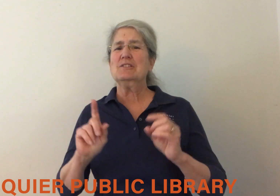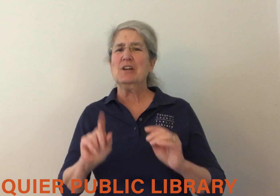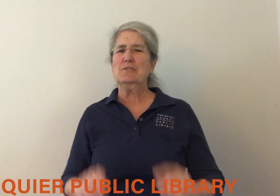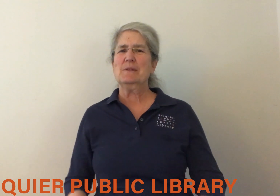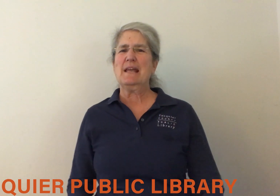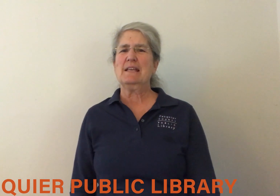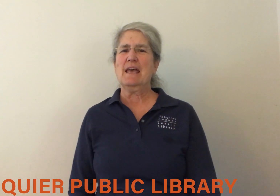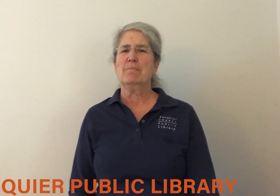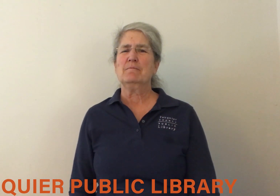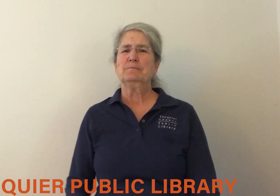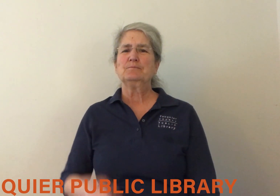try doing that again.